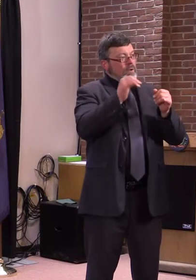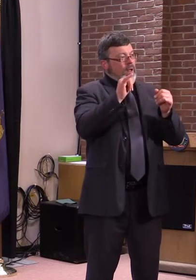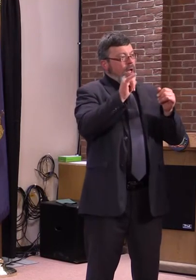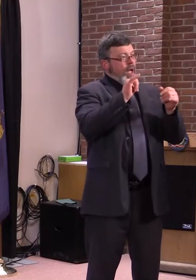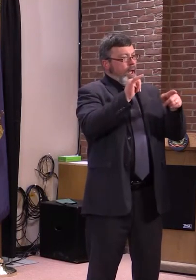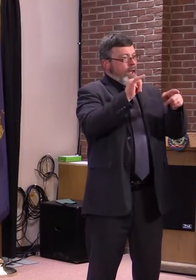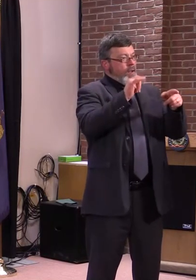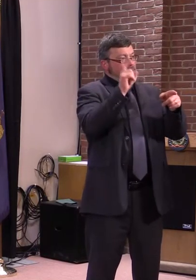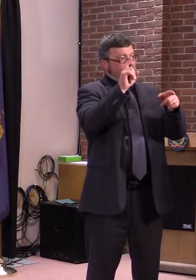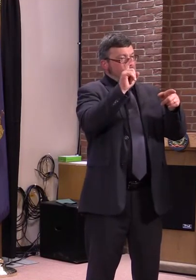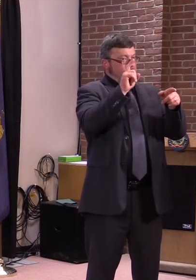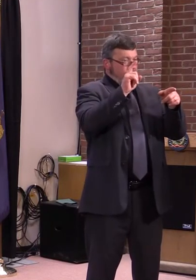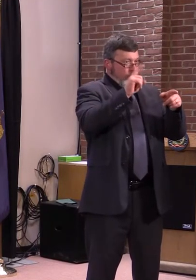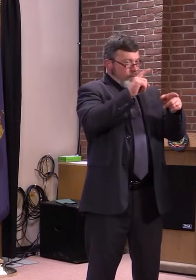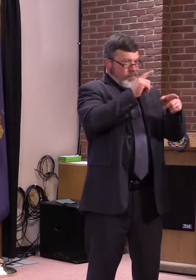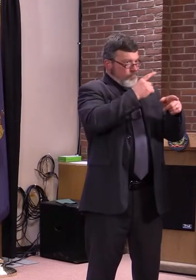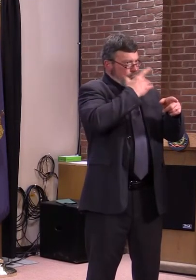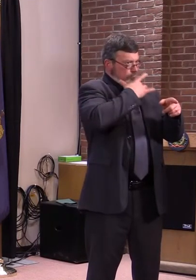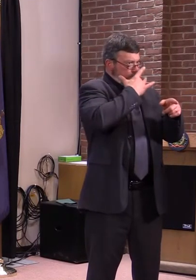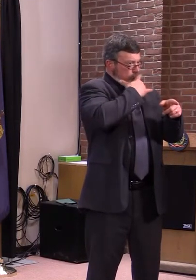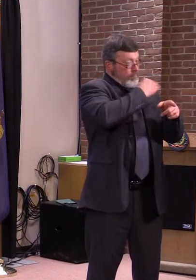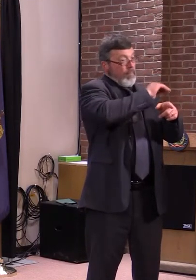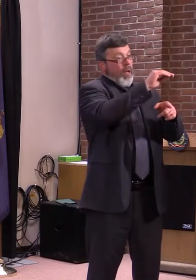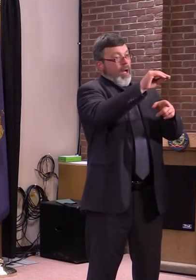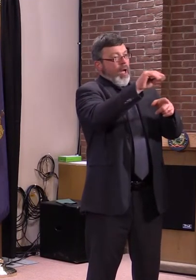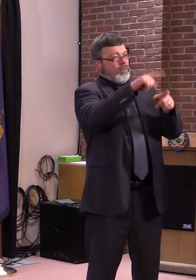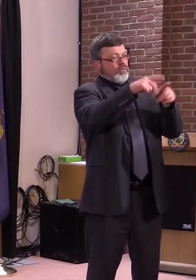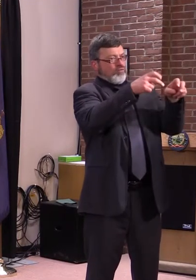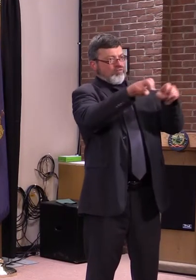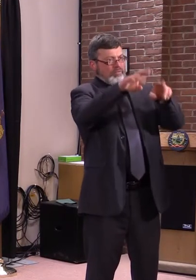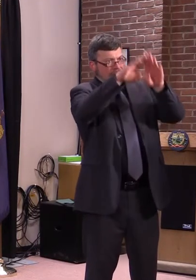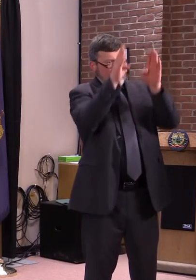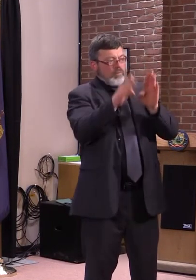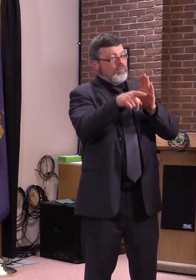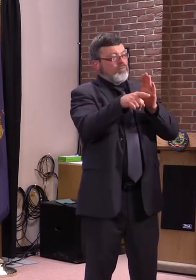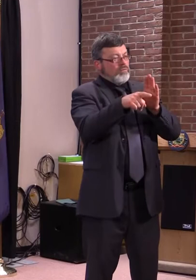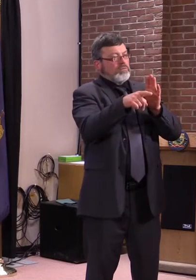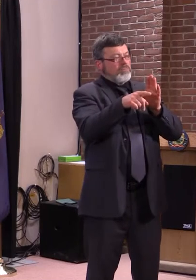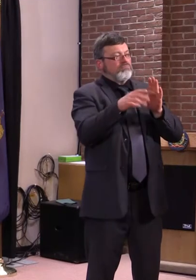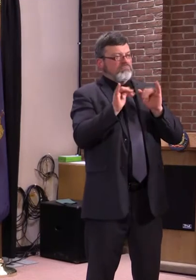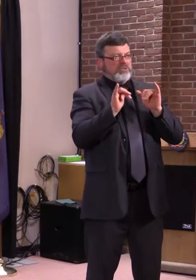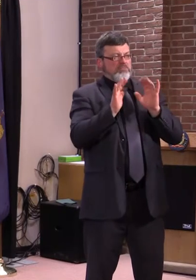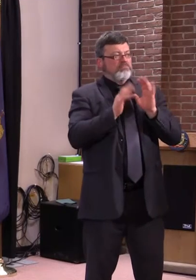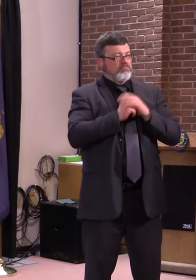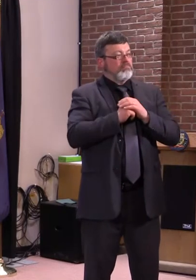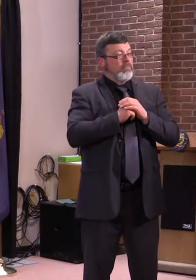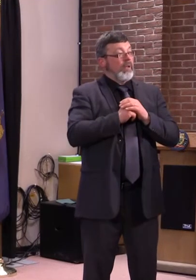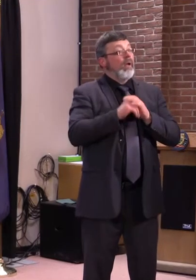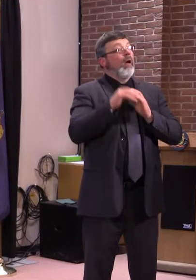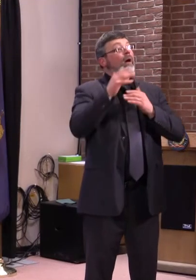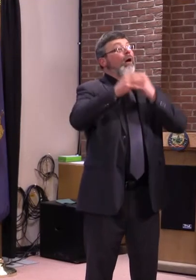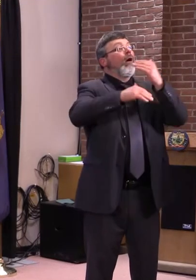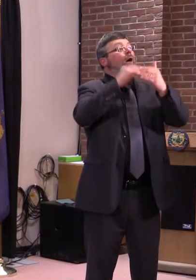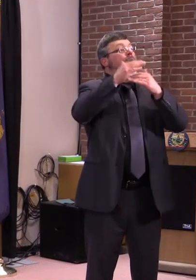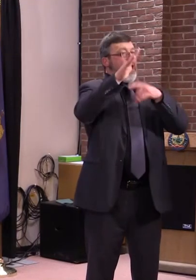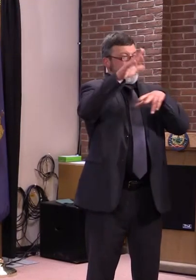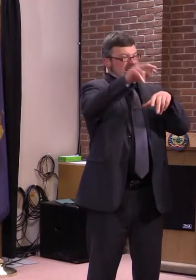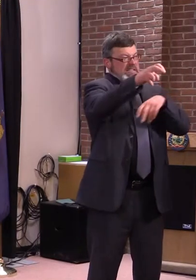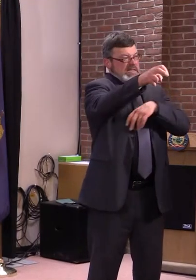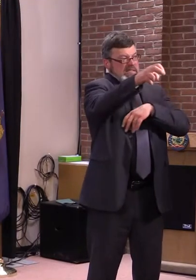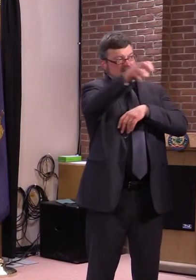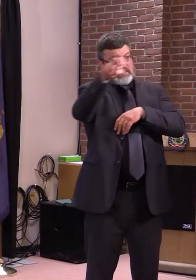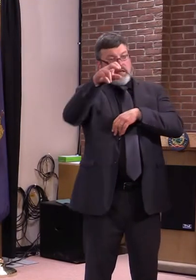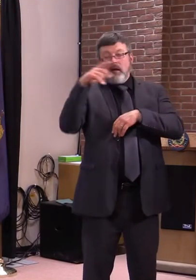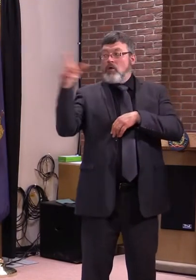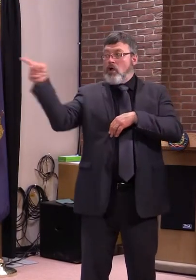transitional housing where we believe that they will get better services and the supports that they need to eventually transition through the governor's investments